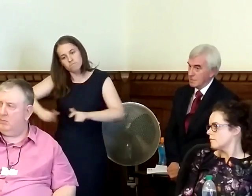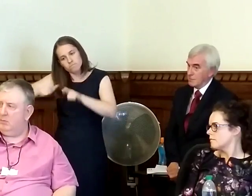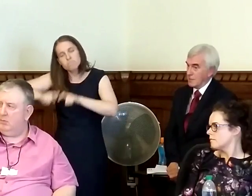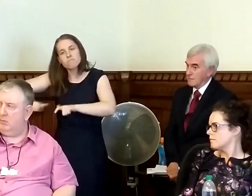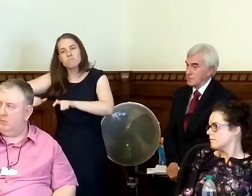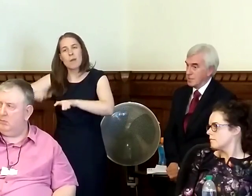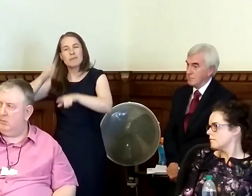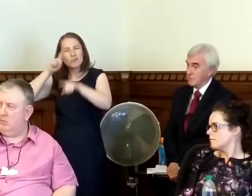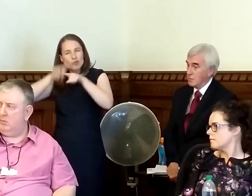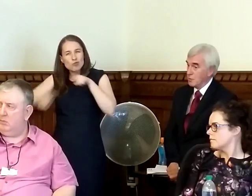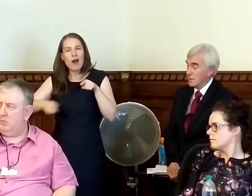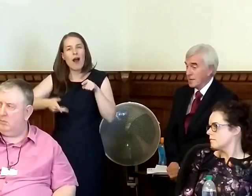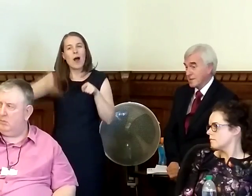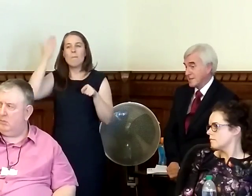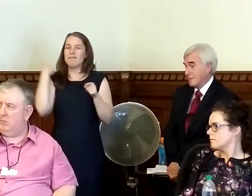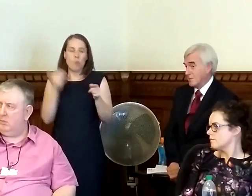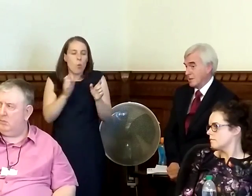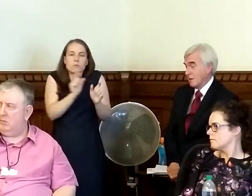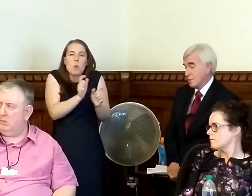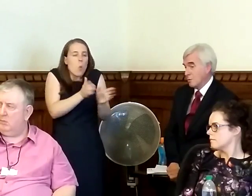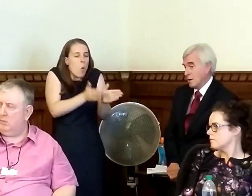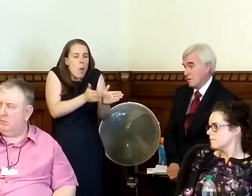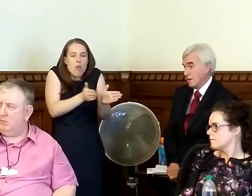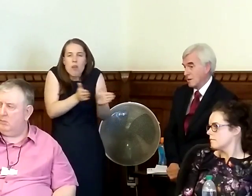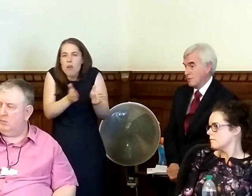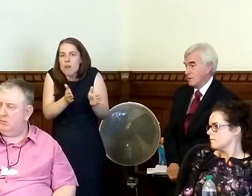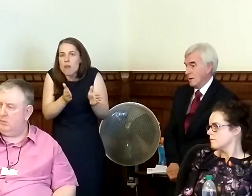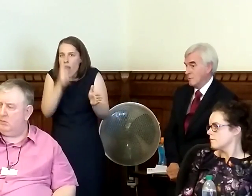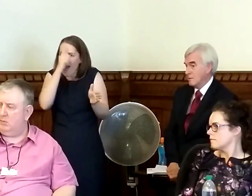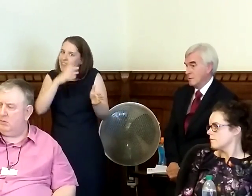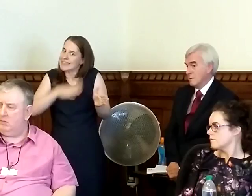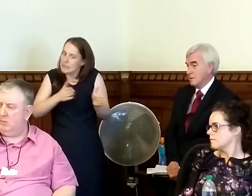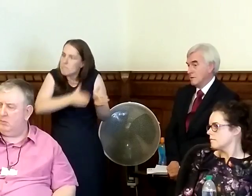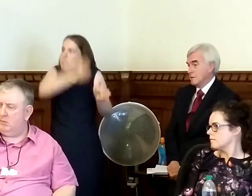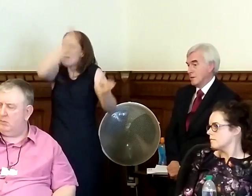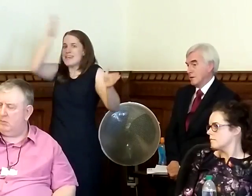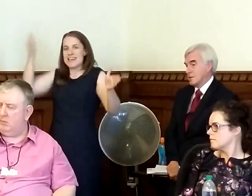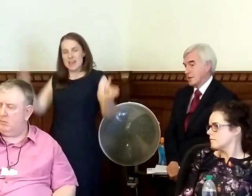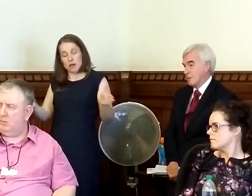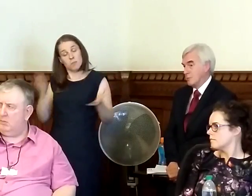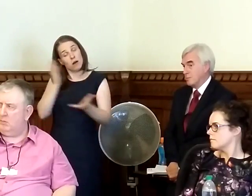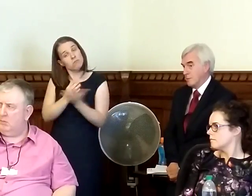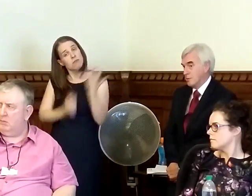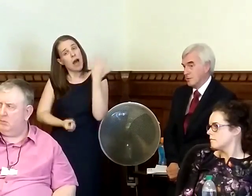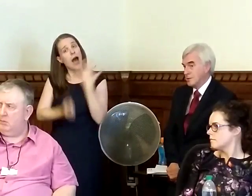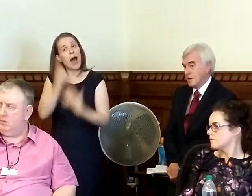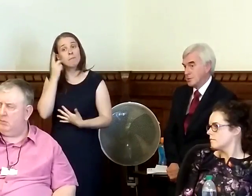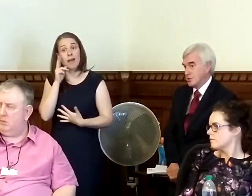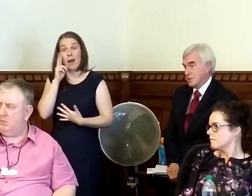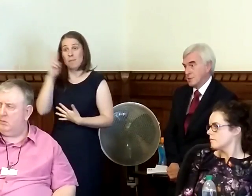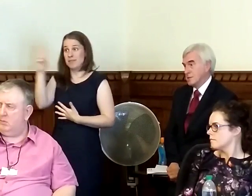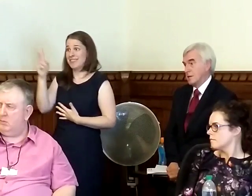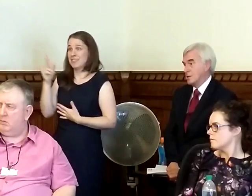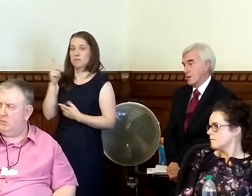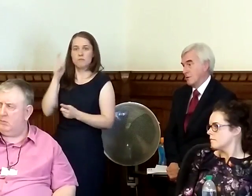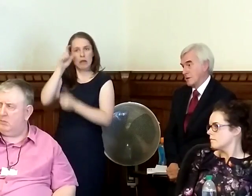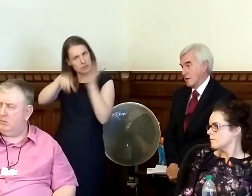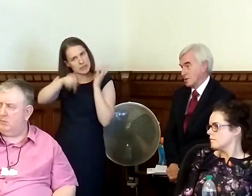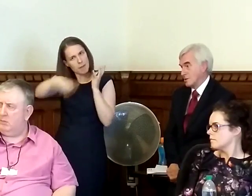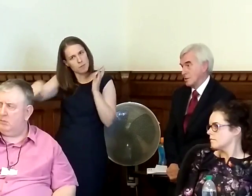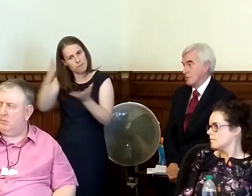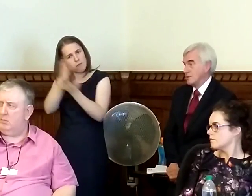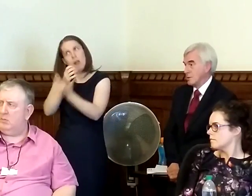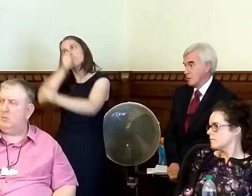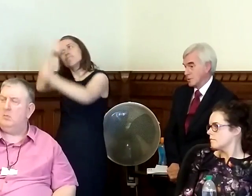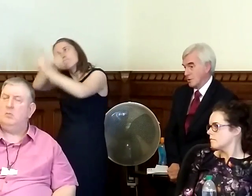scale that we haven't seen before. But that's happening. Everywhere I go now, disabled people are demonstrating, taking